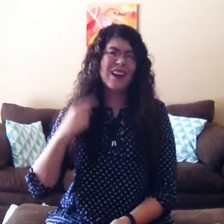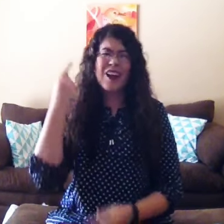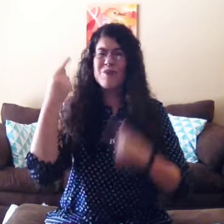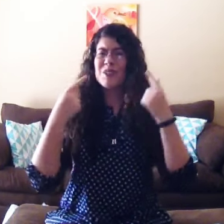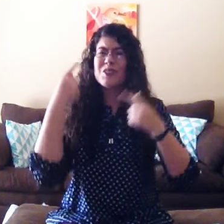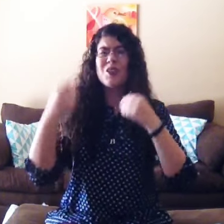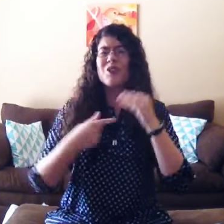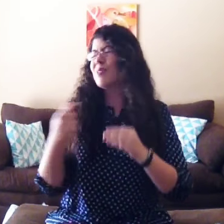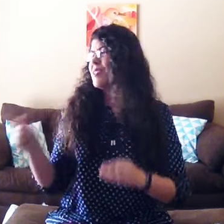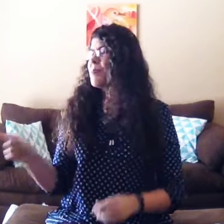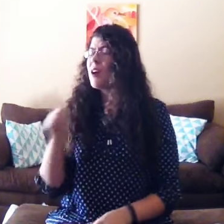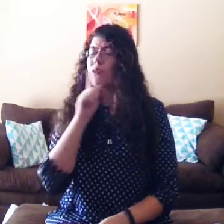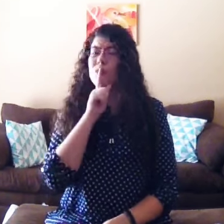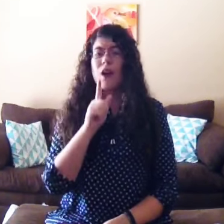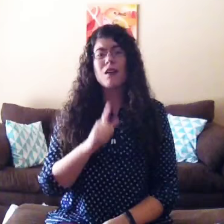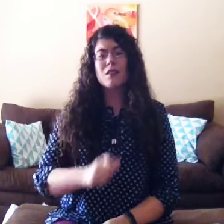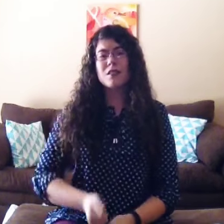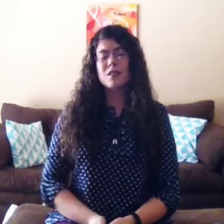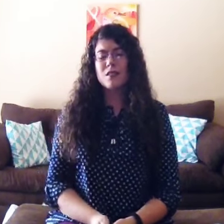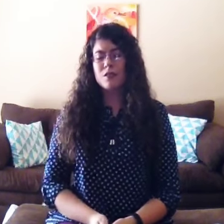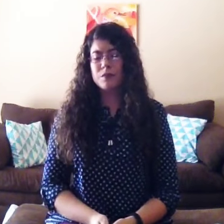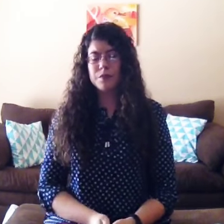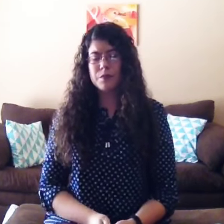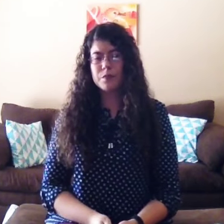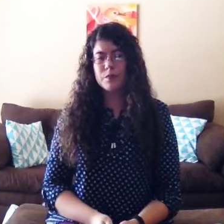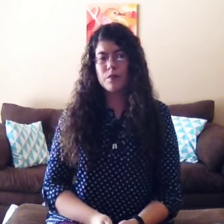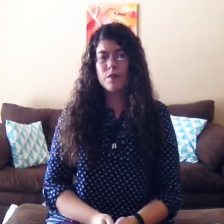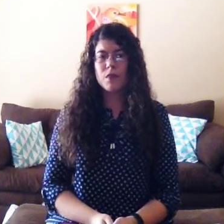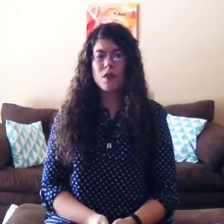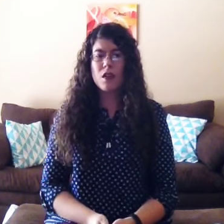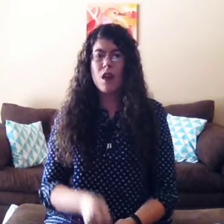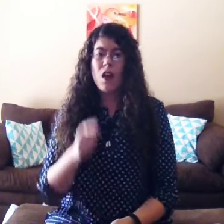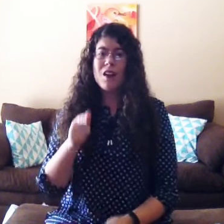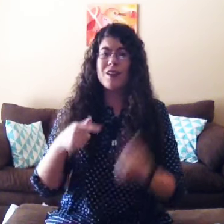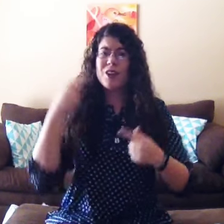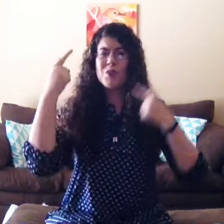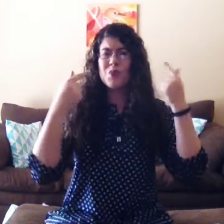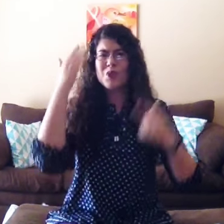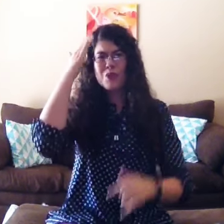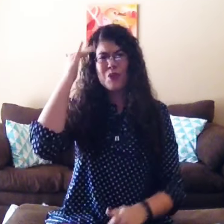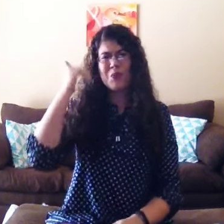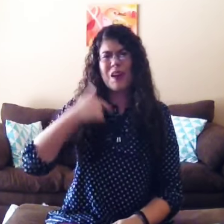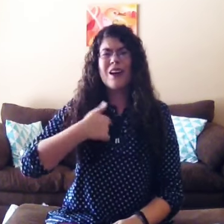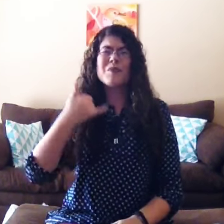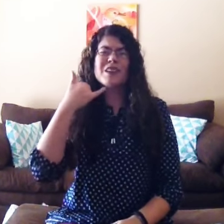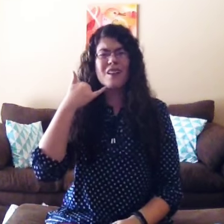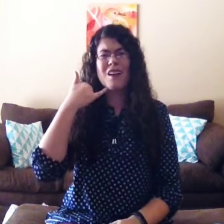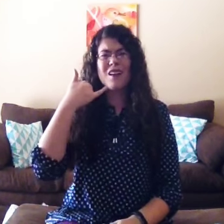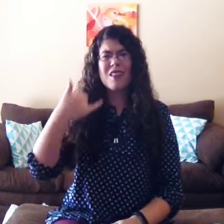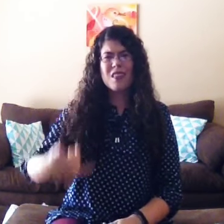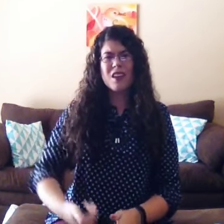I'm just curious about her honesty. So you're wondering why I've been calling.